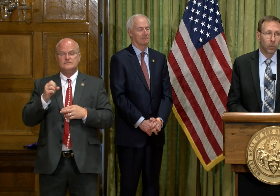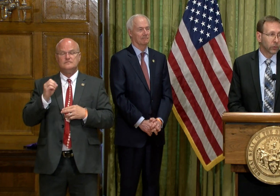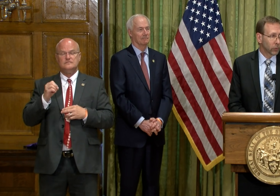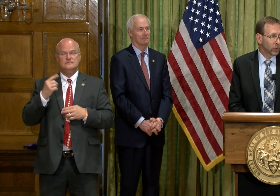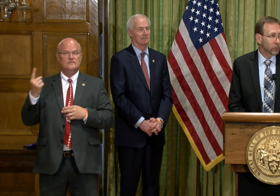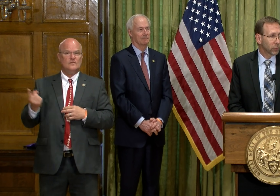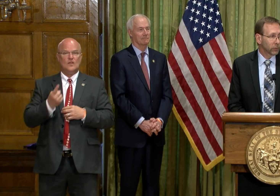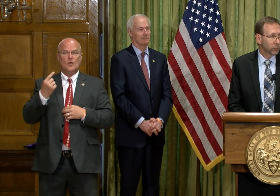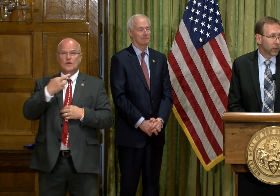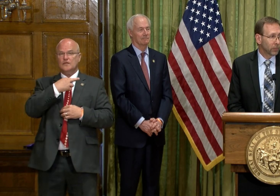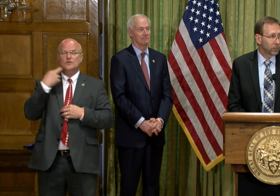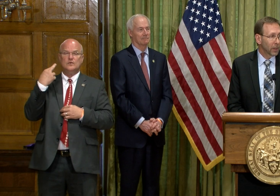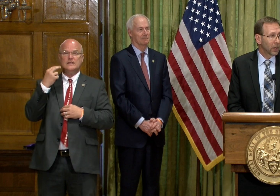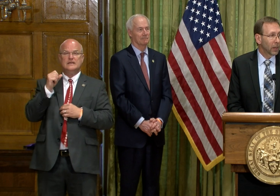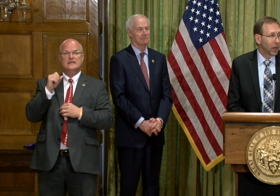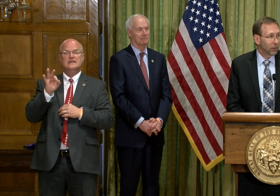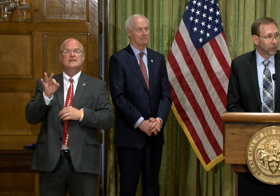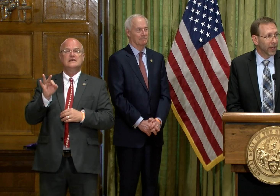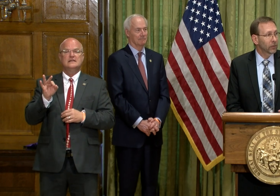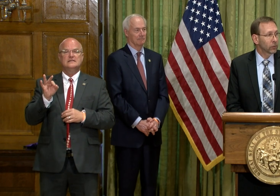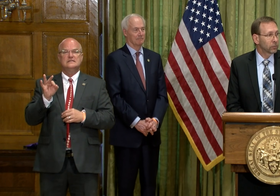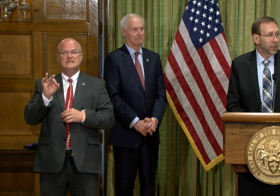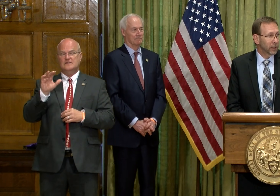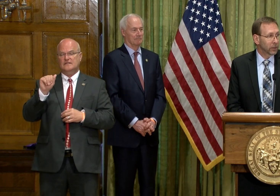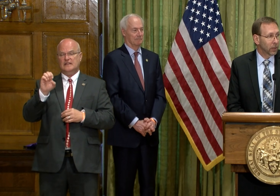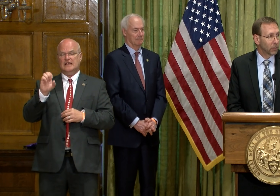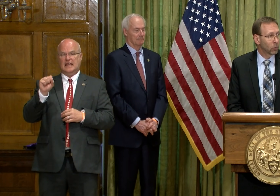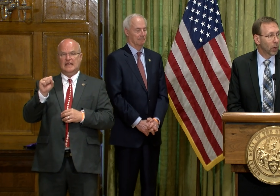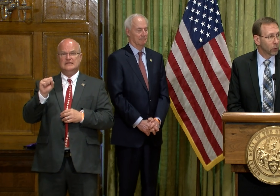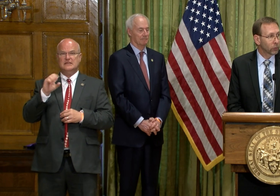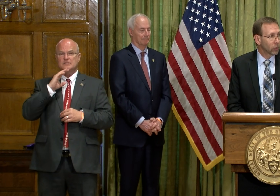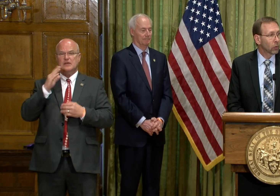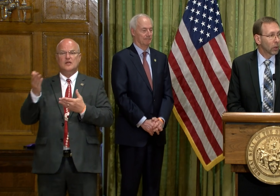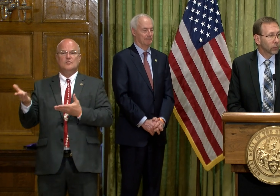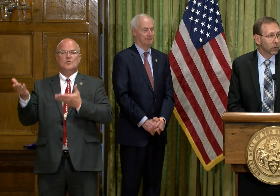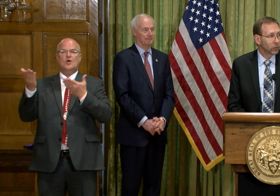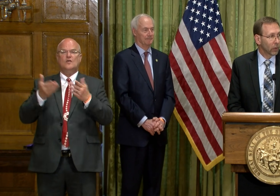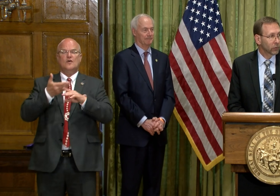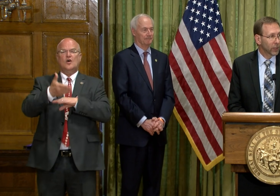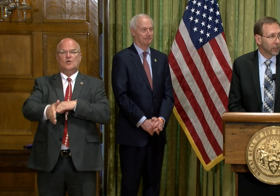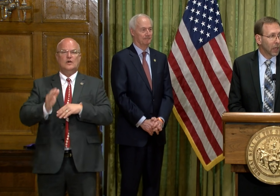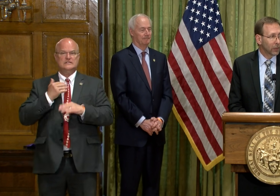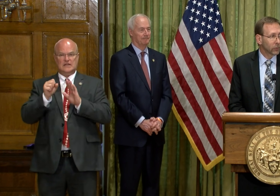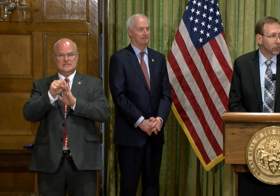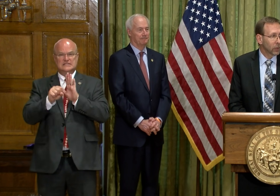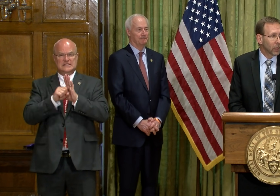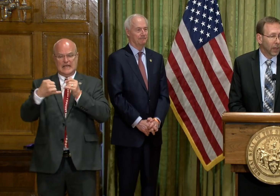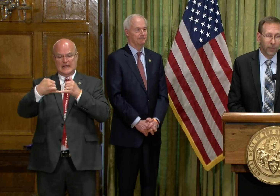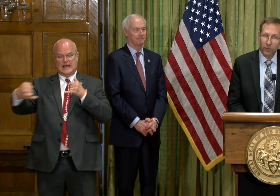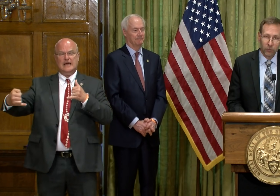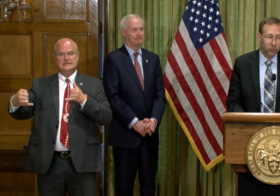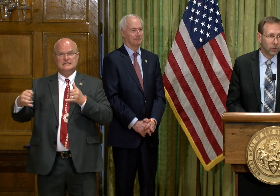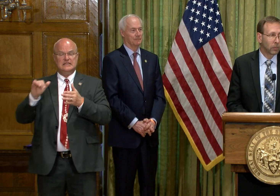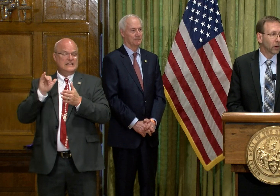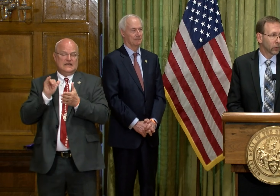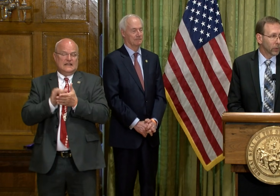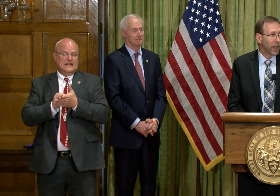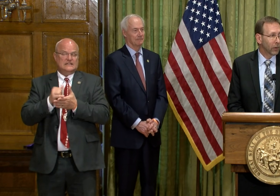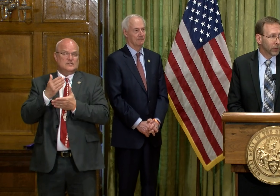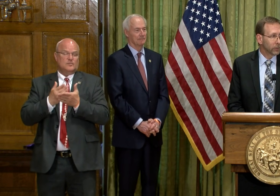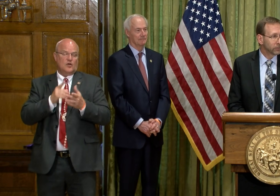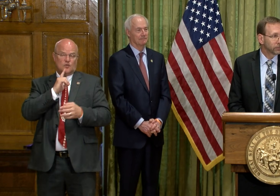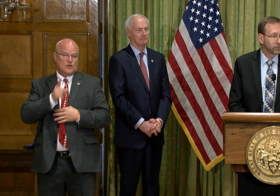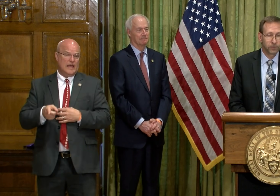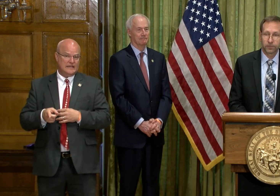there is always the risk of cases being brought over across our state lines. That's just a part of